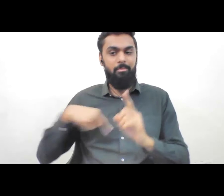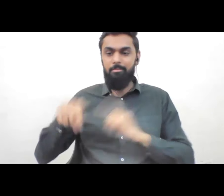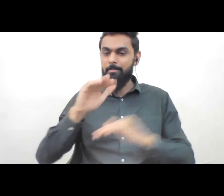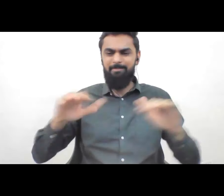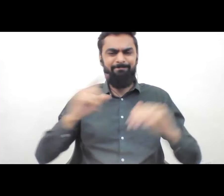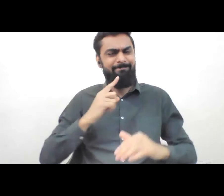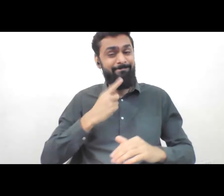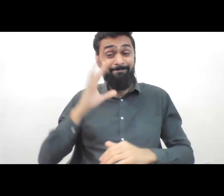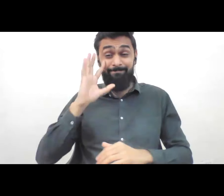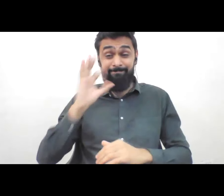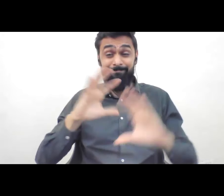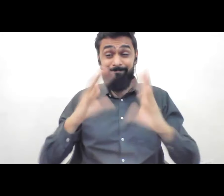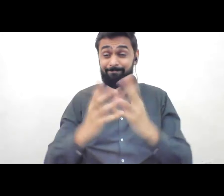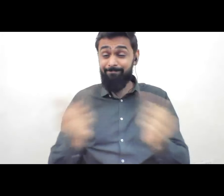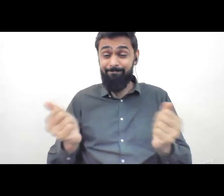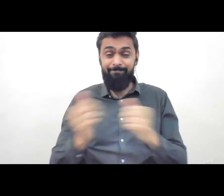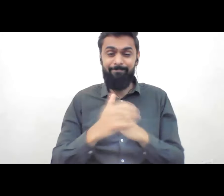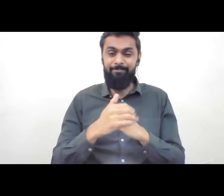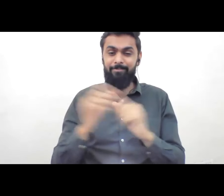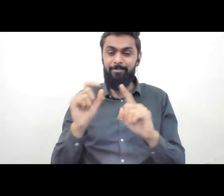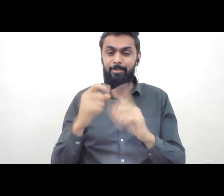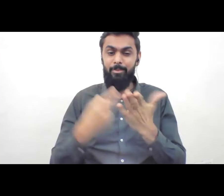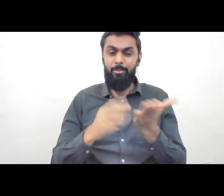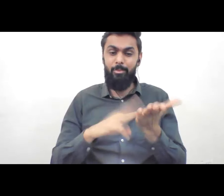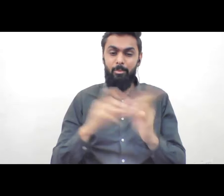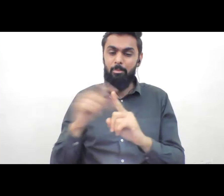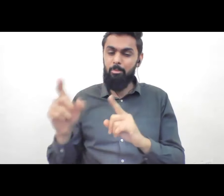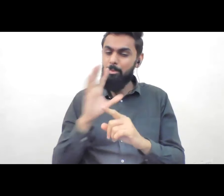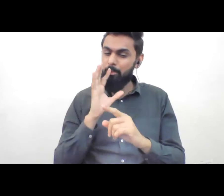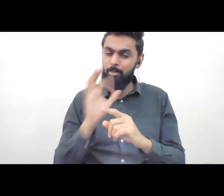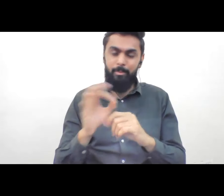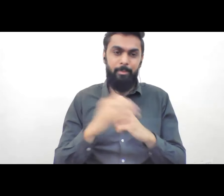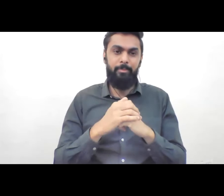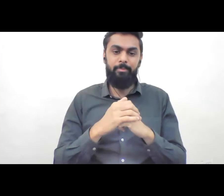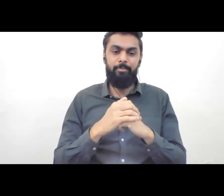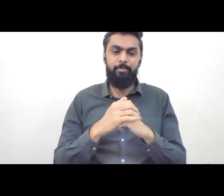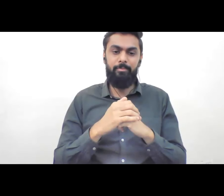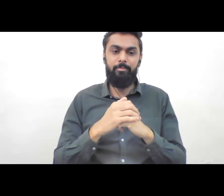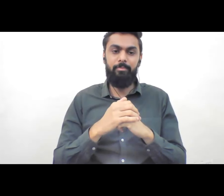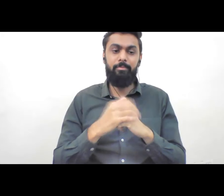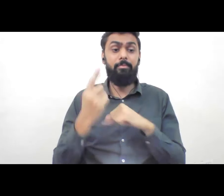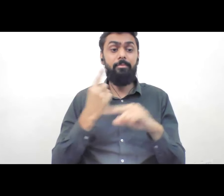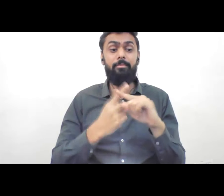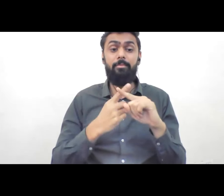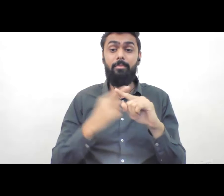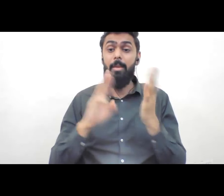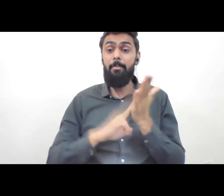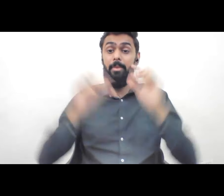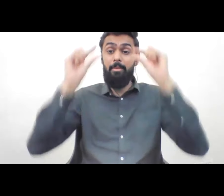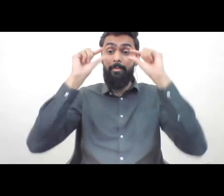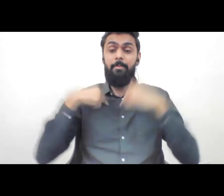seriously. Can't agree more with you, Pramod, right, Michelle? It is true, but I was also thinking